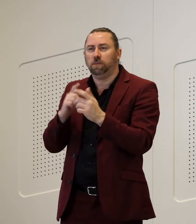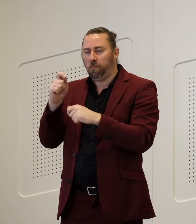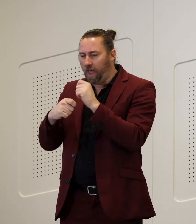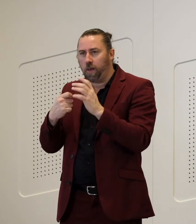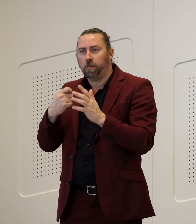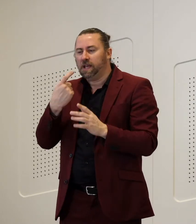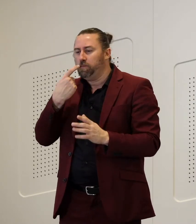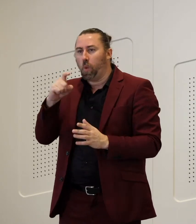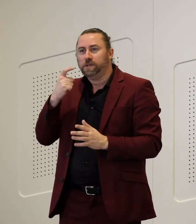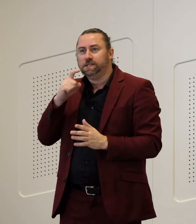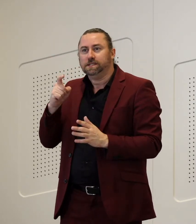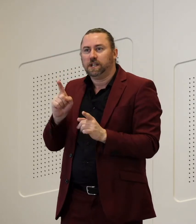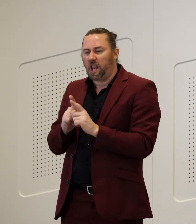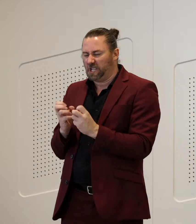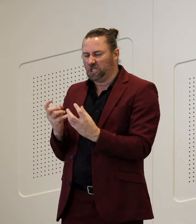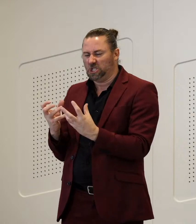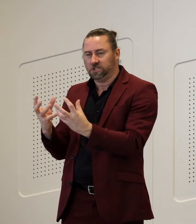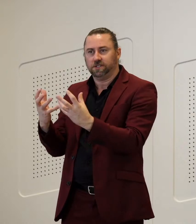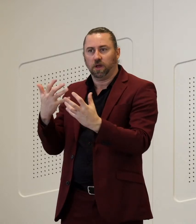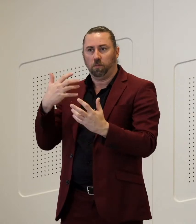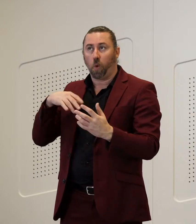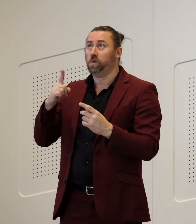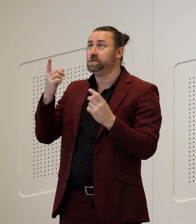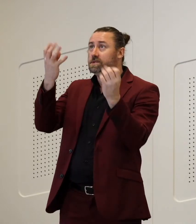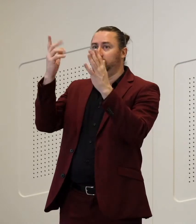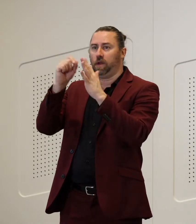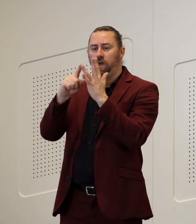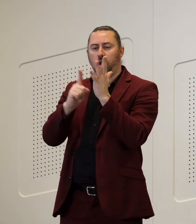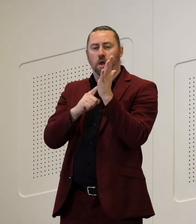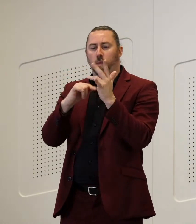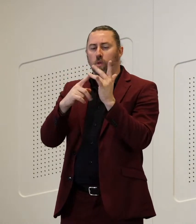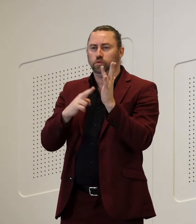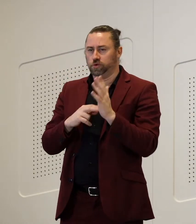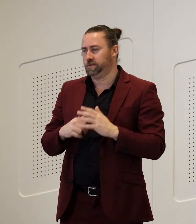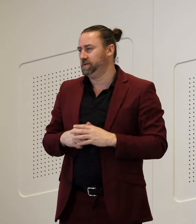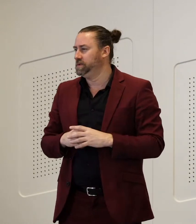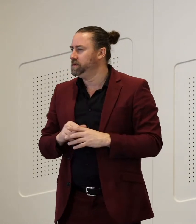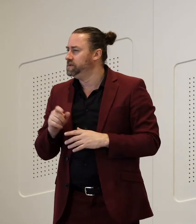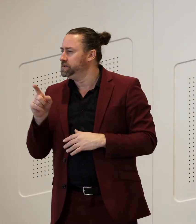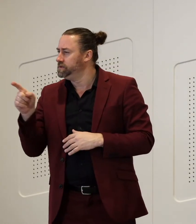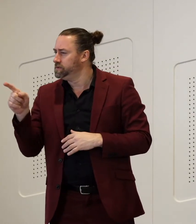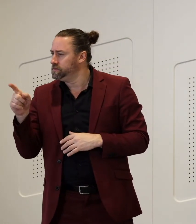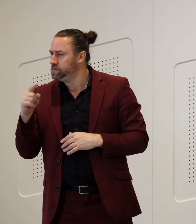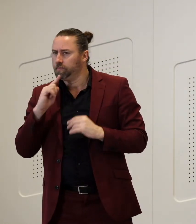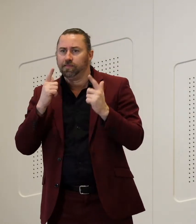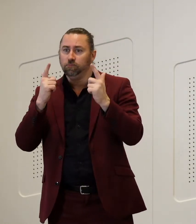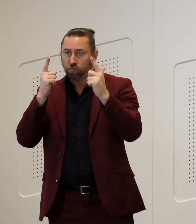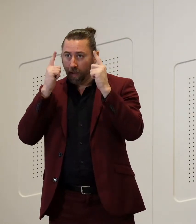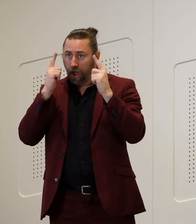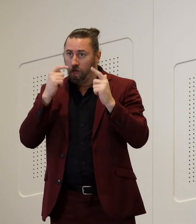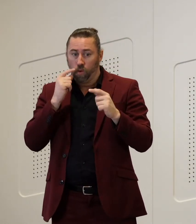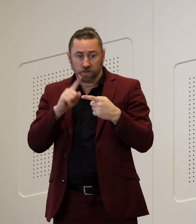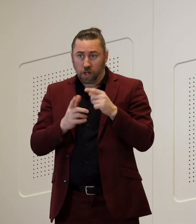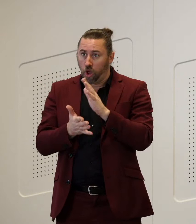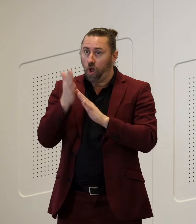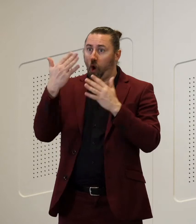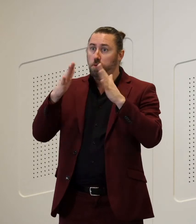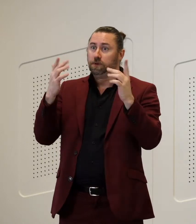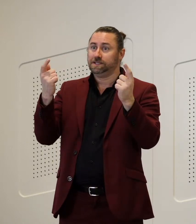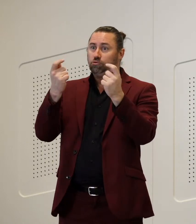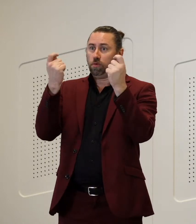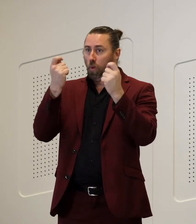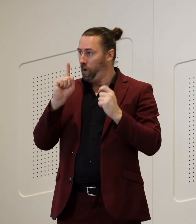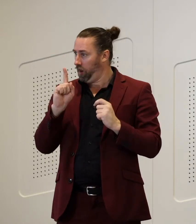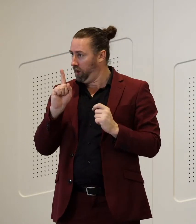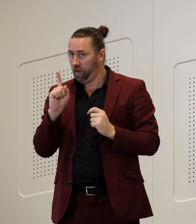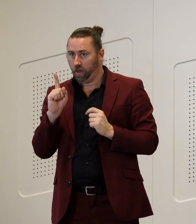change, and water quality runoff. Last question. Do you know if the Premier will be attending the opening